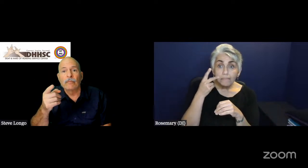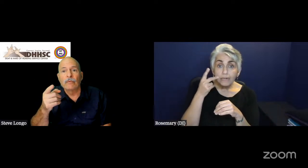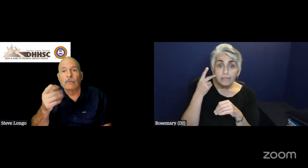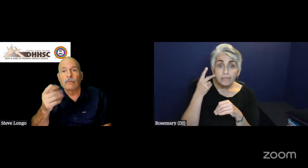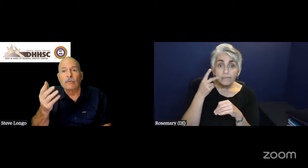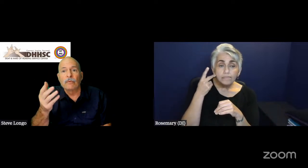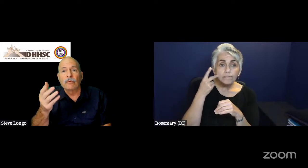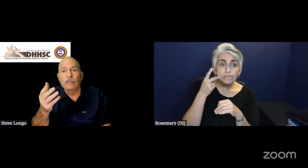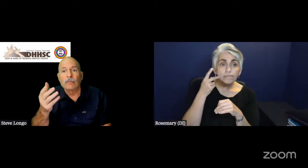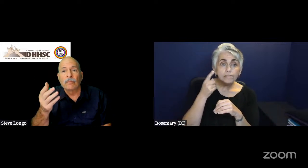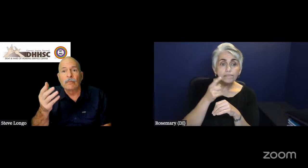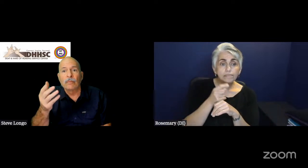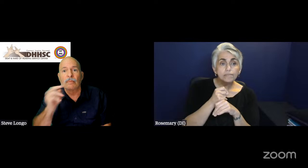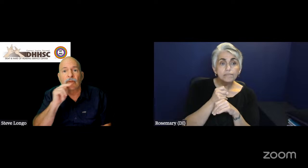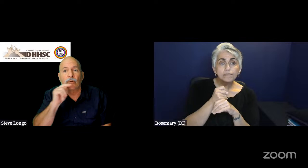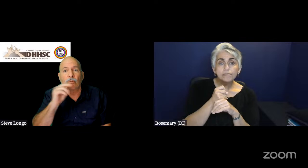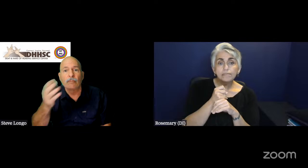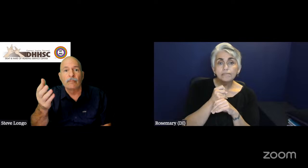the motion? Patty?